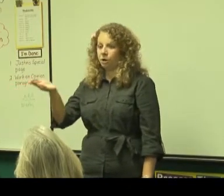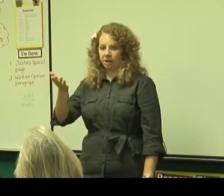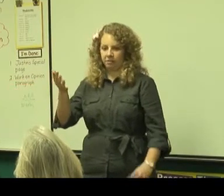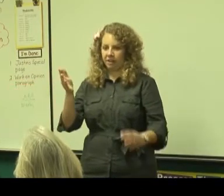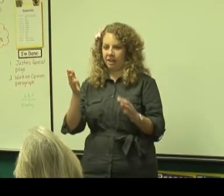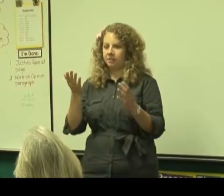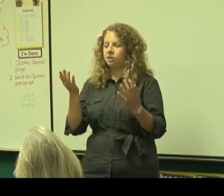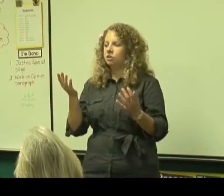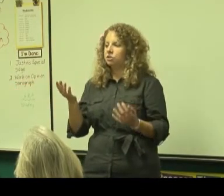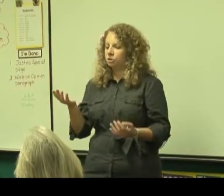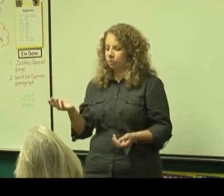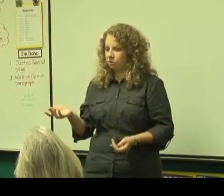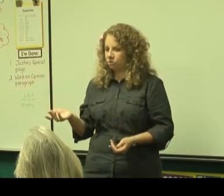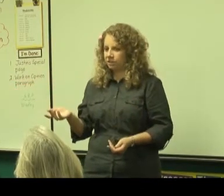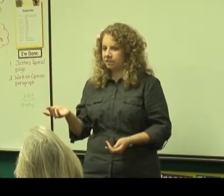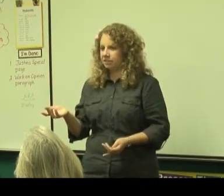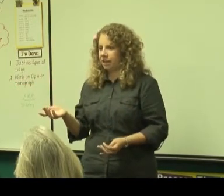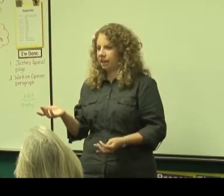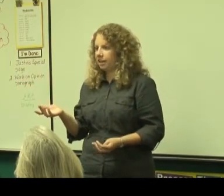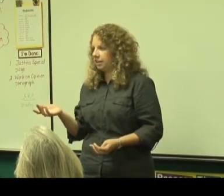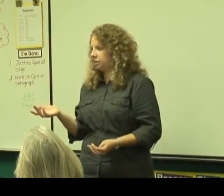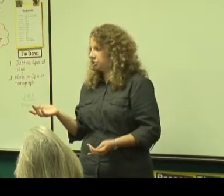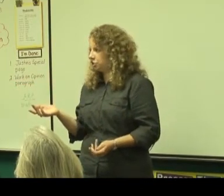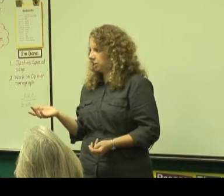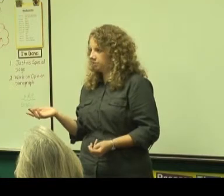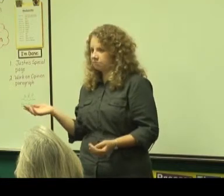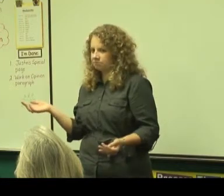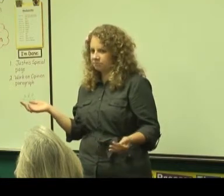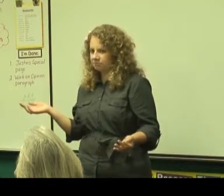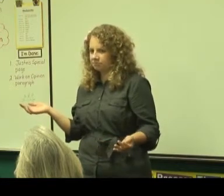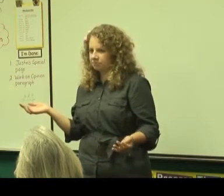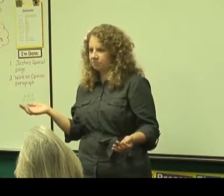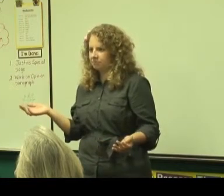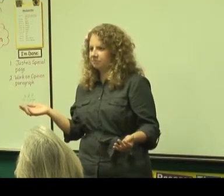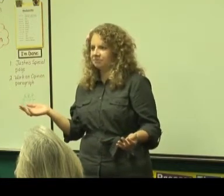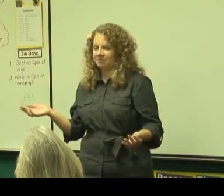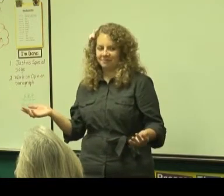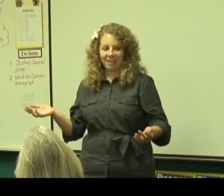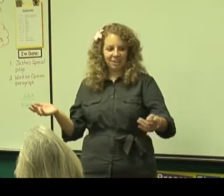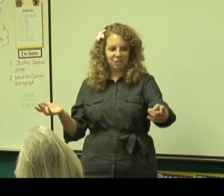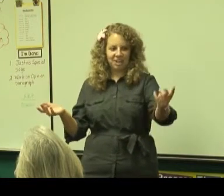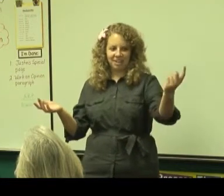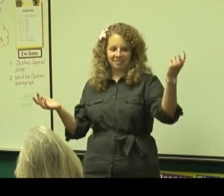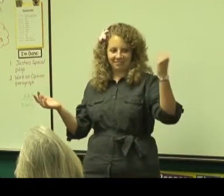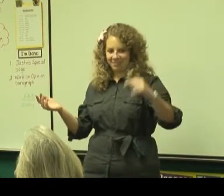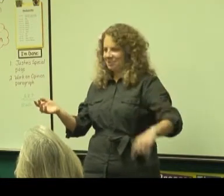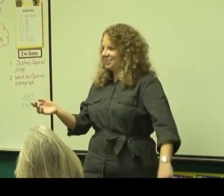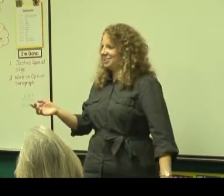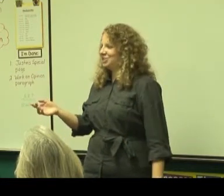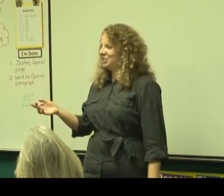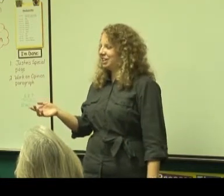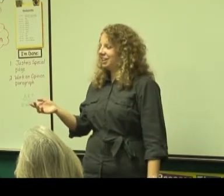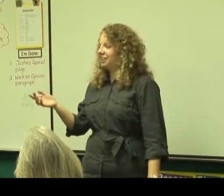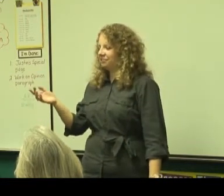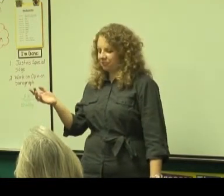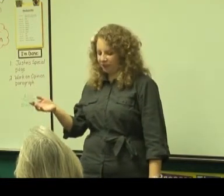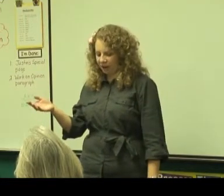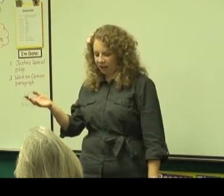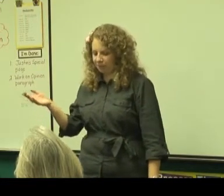Book, okay. So we're going to say he or she. She. Okay, she. She forgot